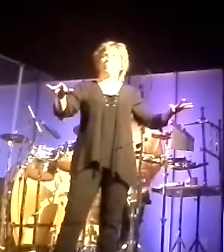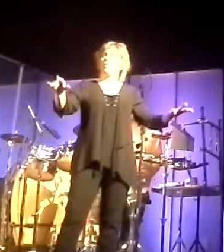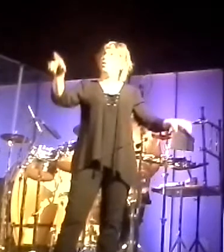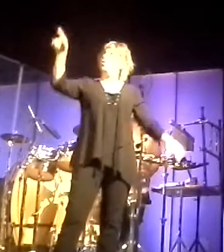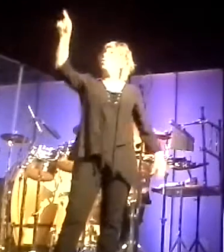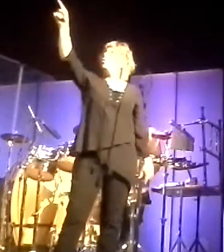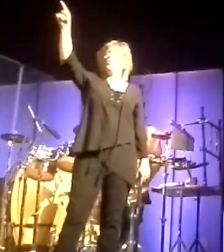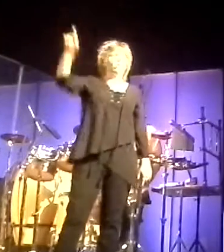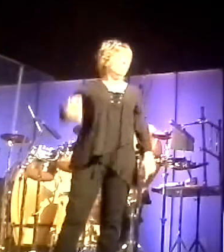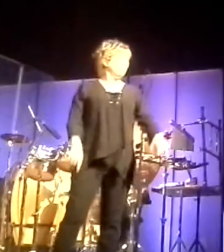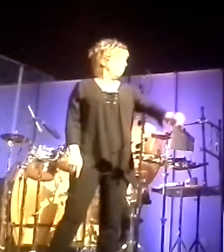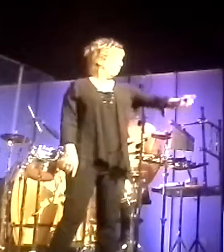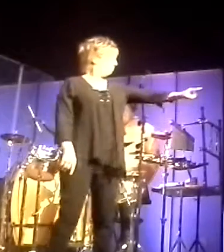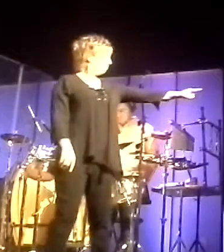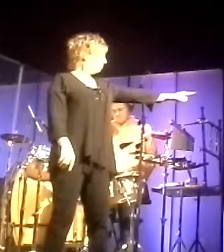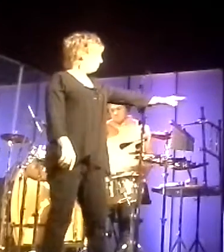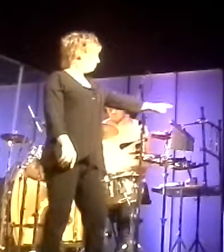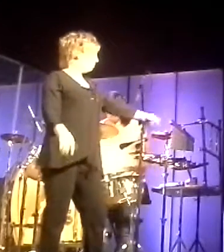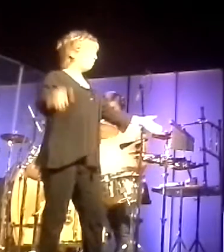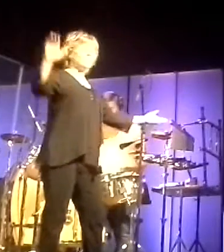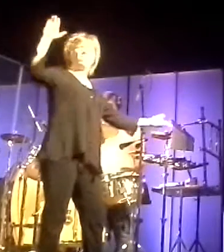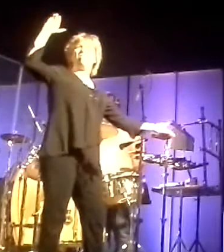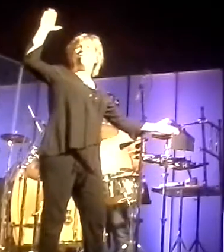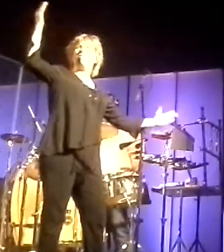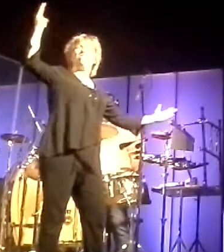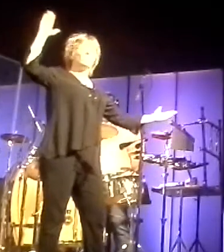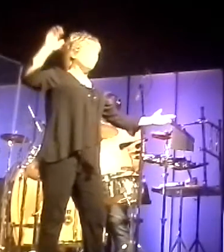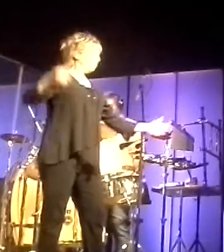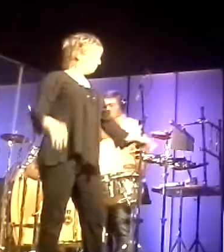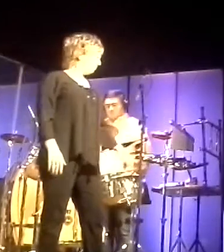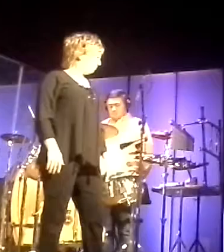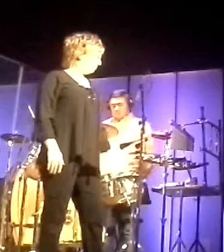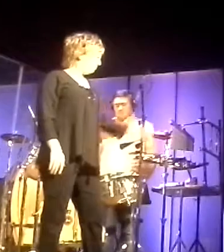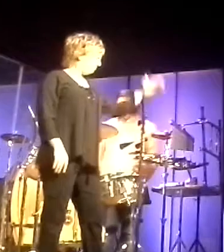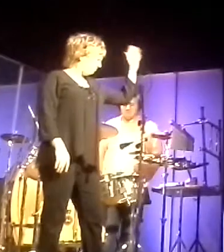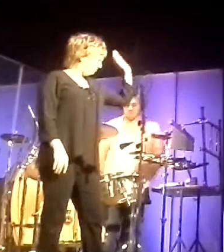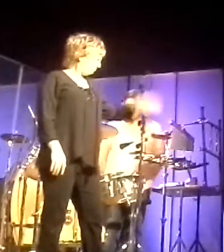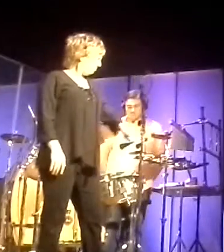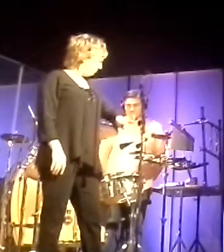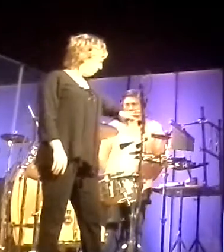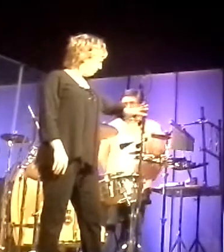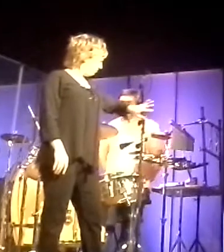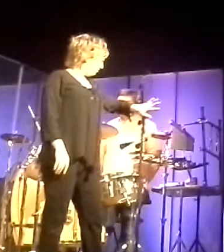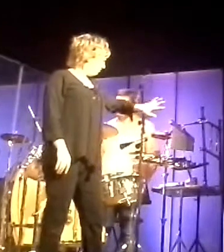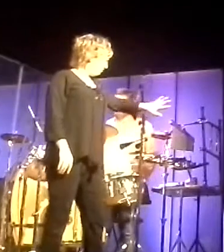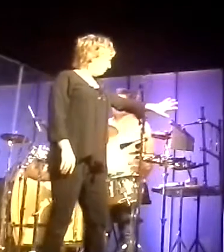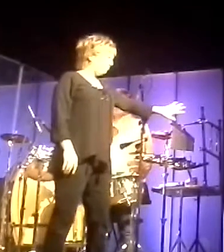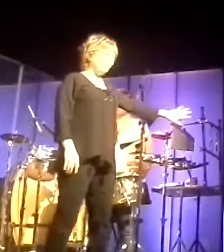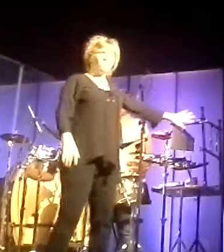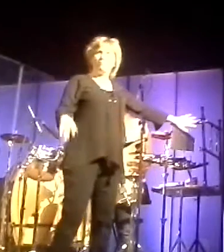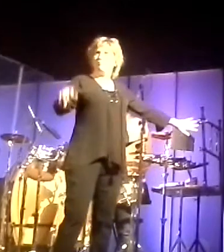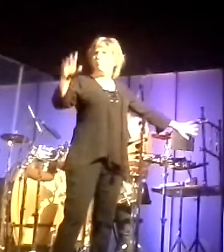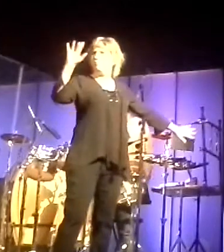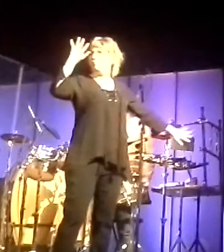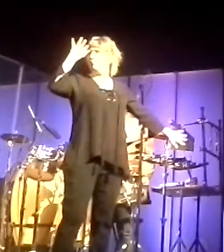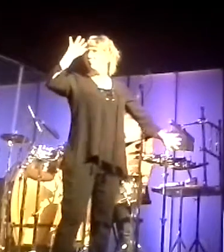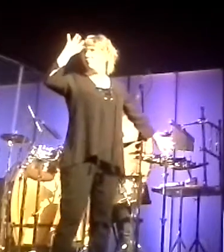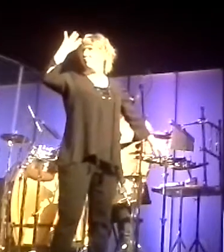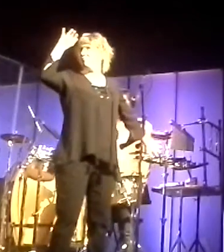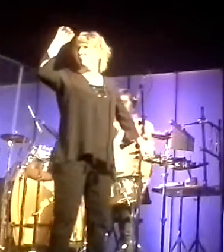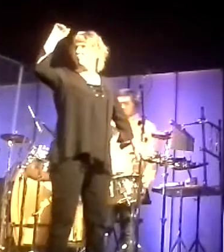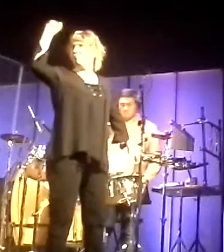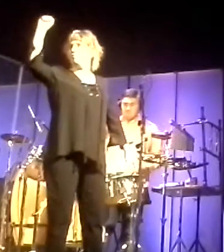There's nothing worth more that will ever come close. No thing